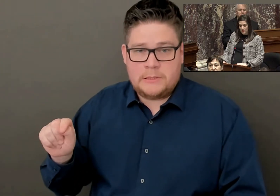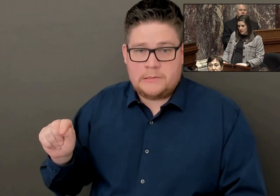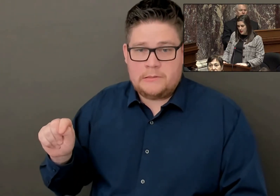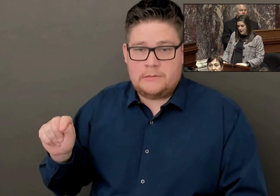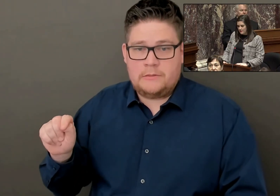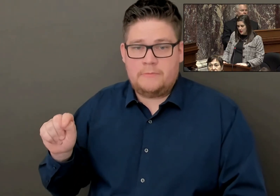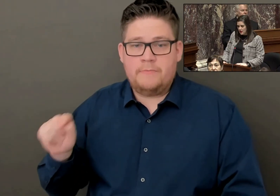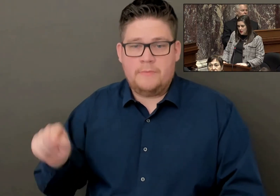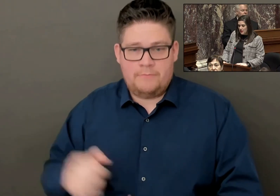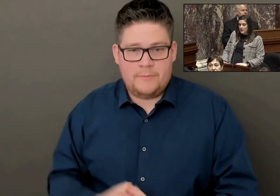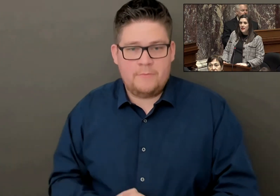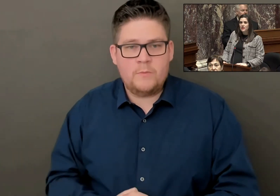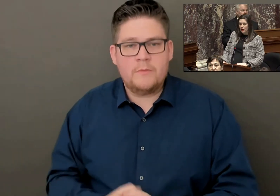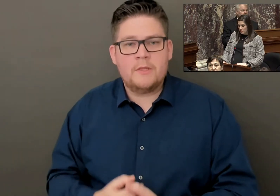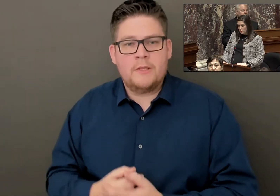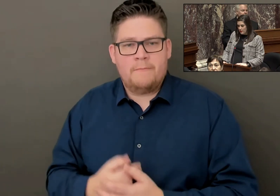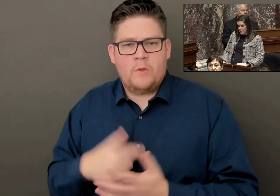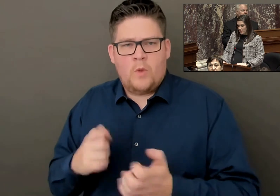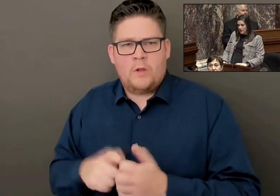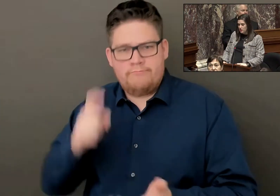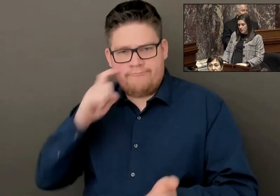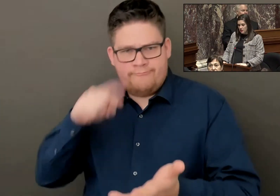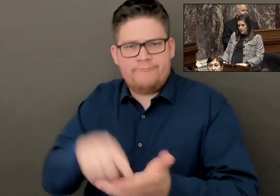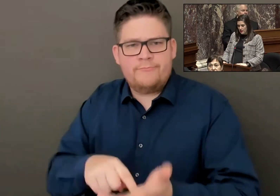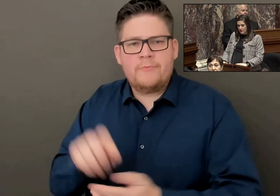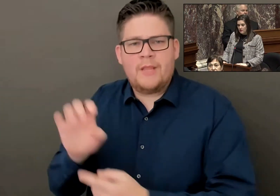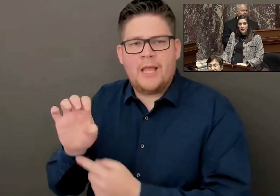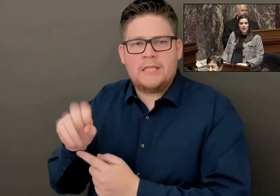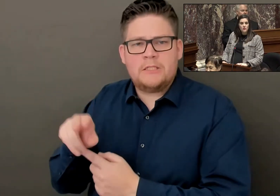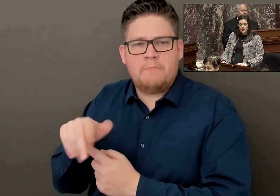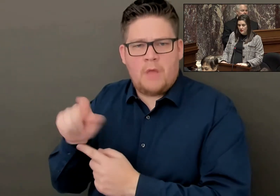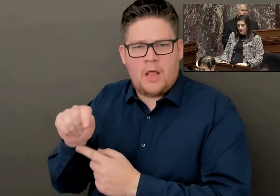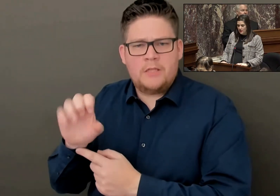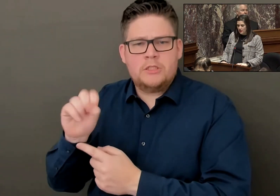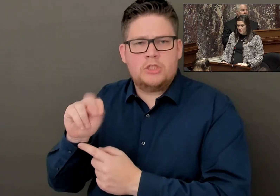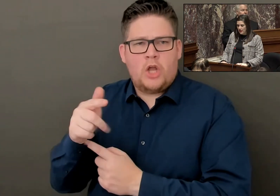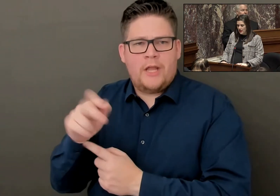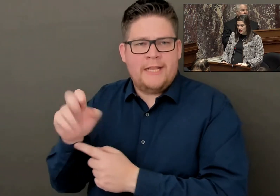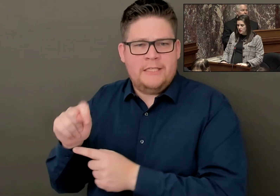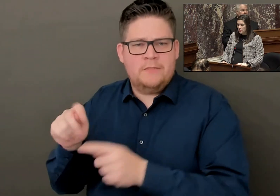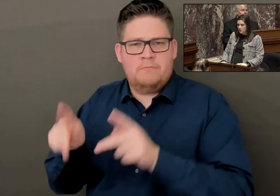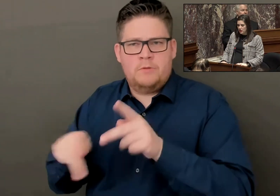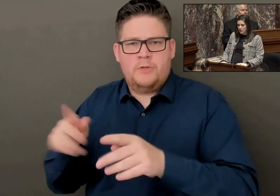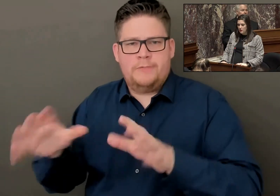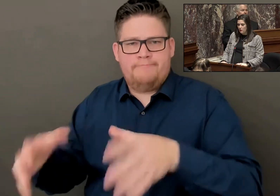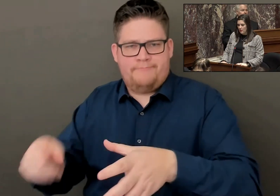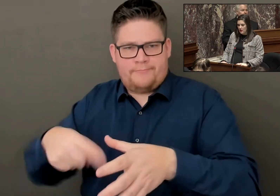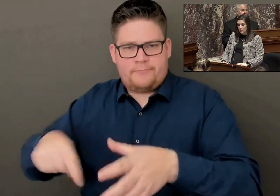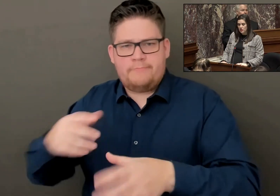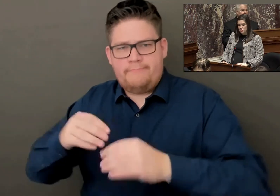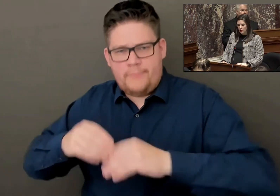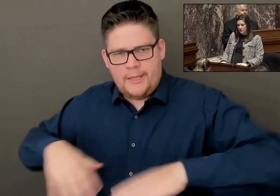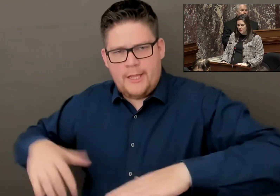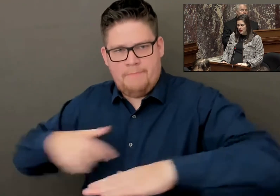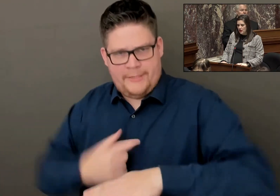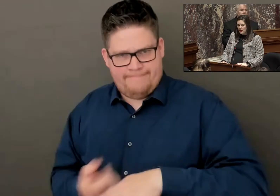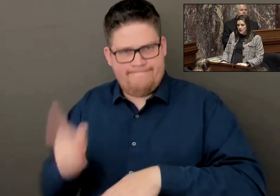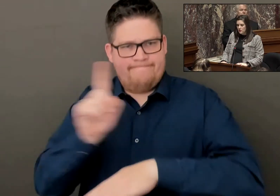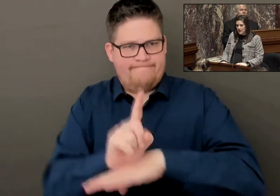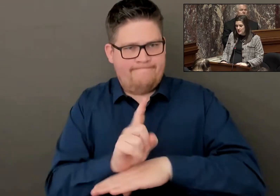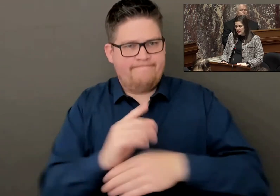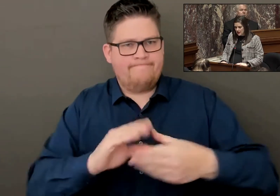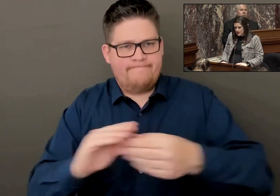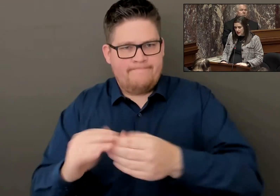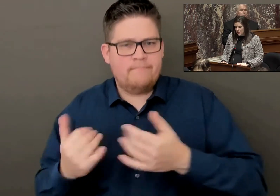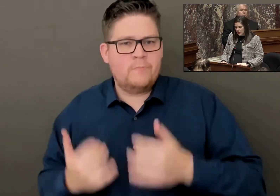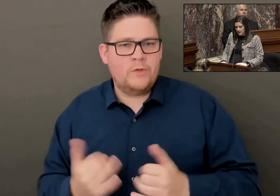stand before you today. Today starts Women in Construction Week. This was founded by National Association of Women in Construction. This